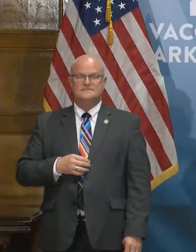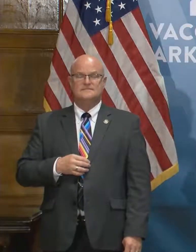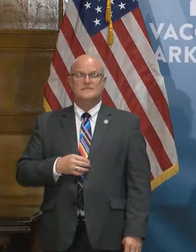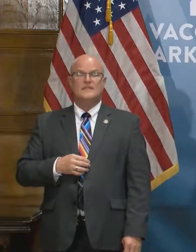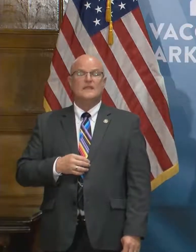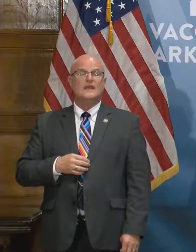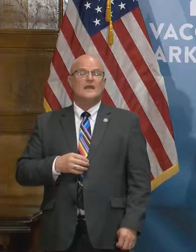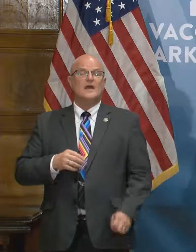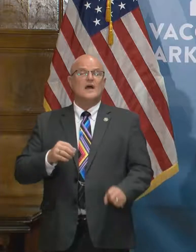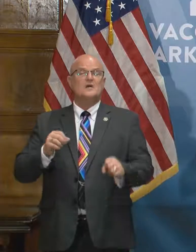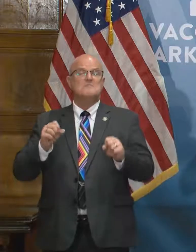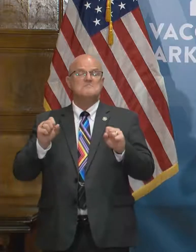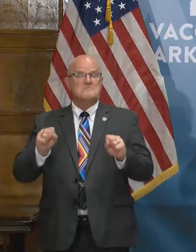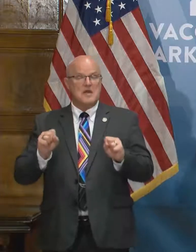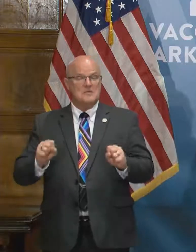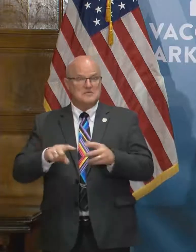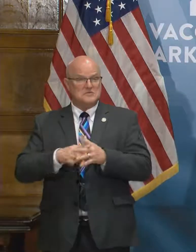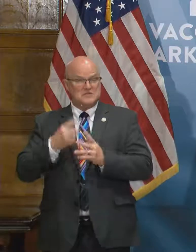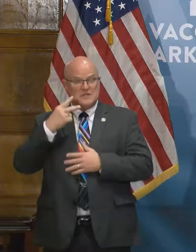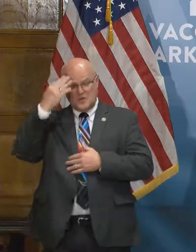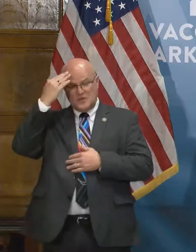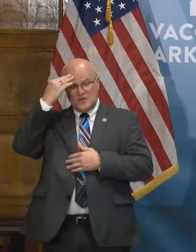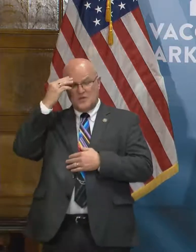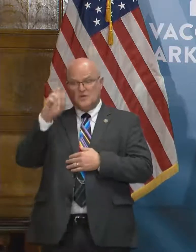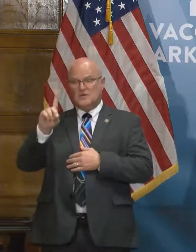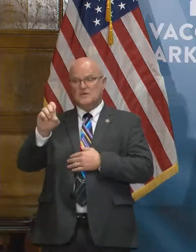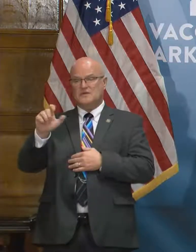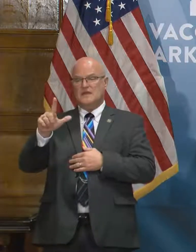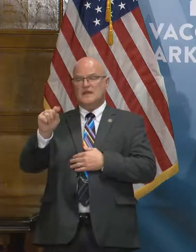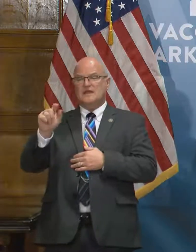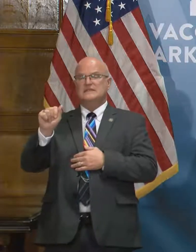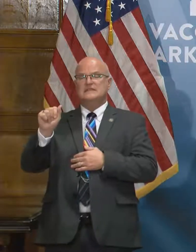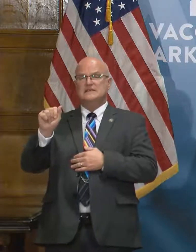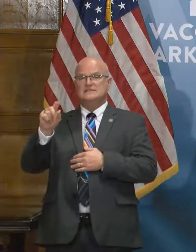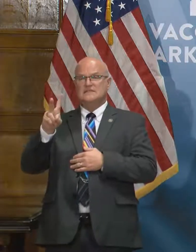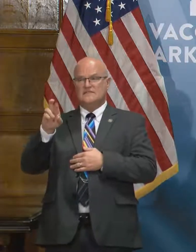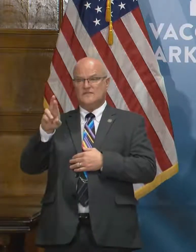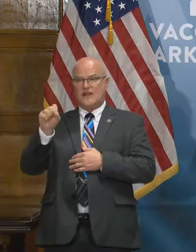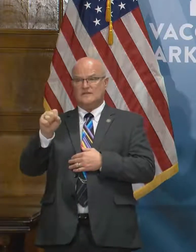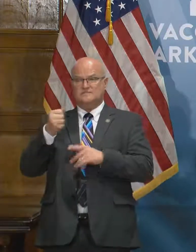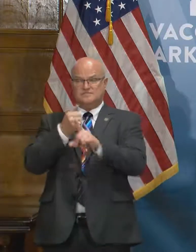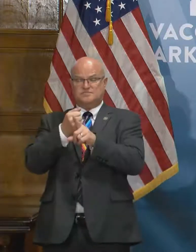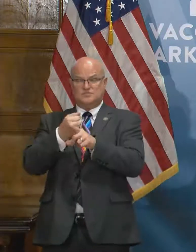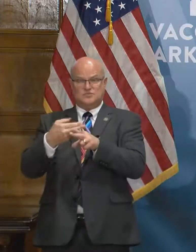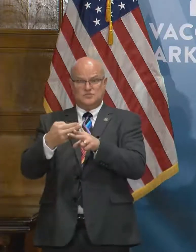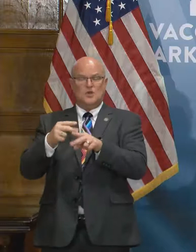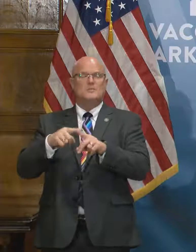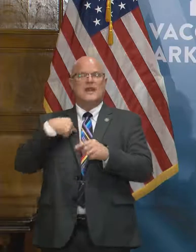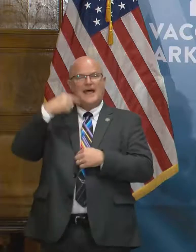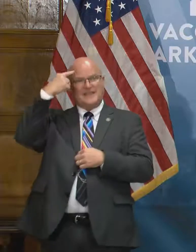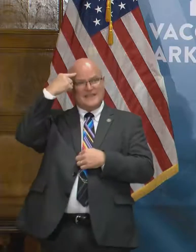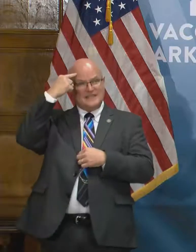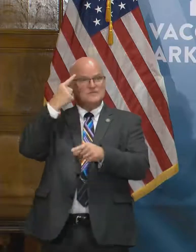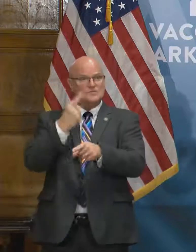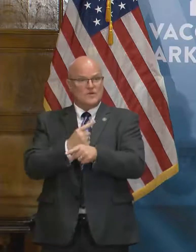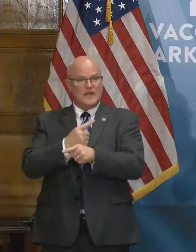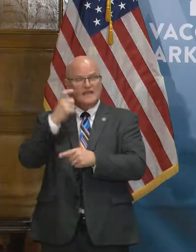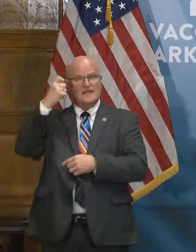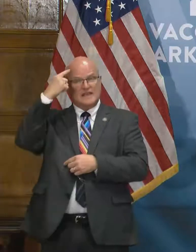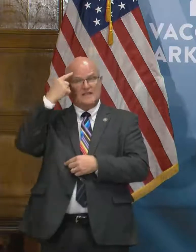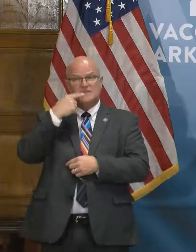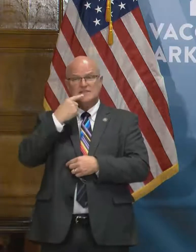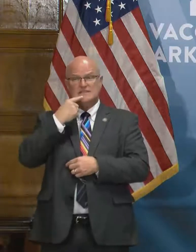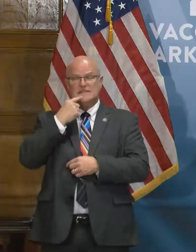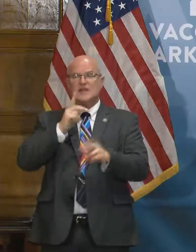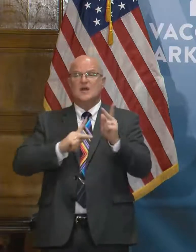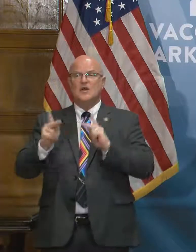It may be that we are starting to see them. We know that the Delta virus tends to come on a little bit sooner than the other, but I think the governor is correct that a lot of people